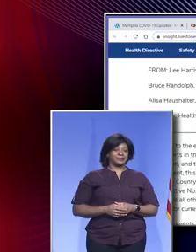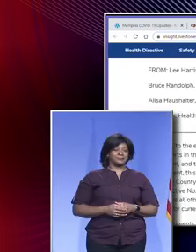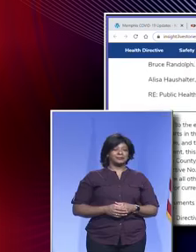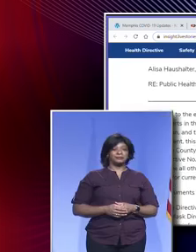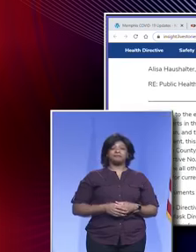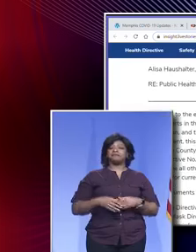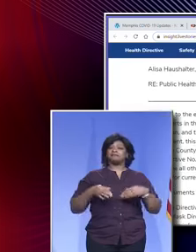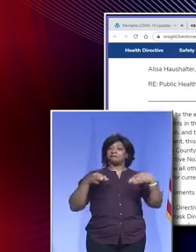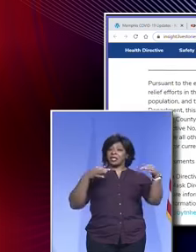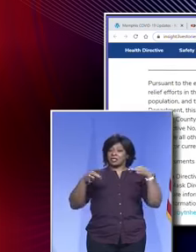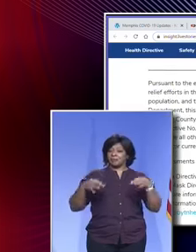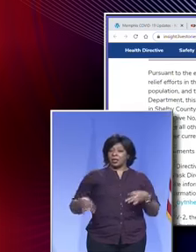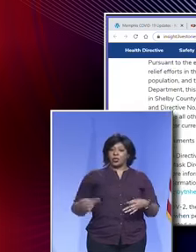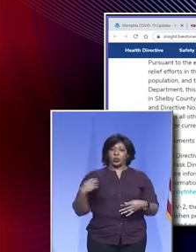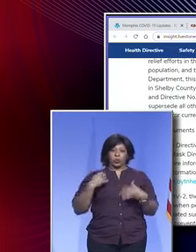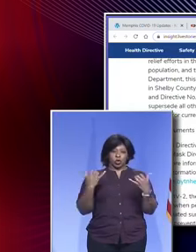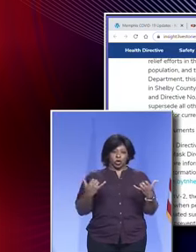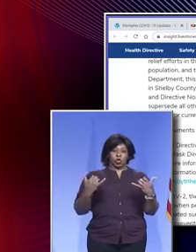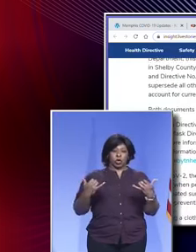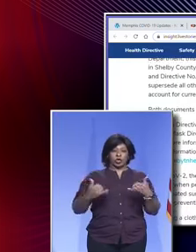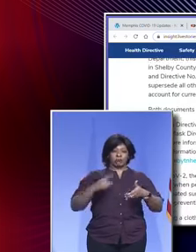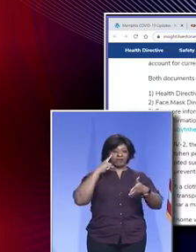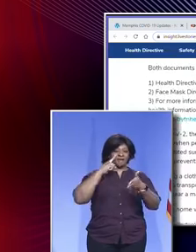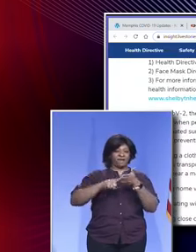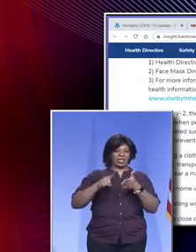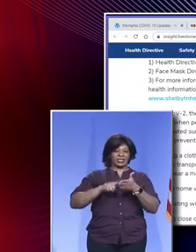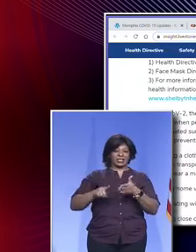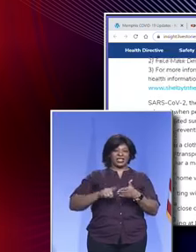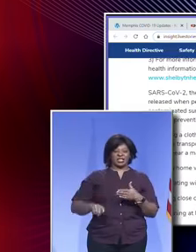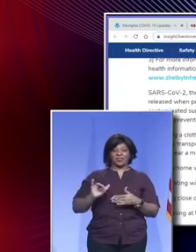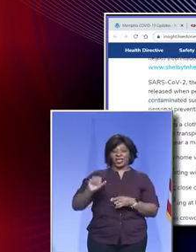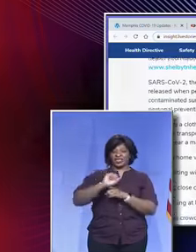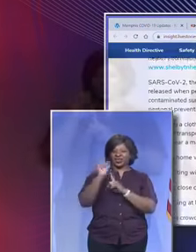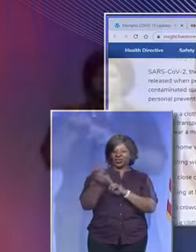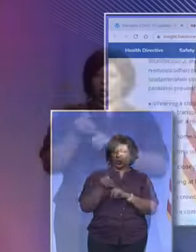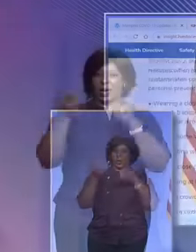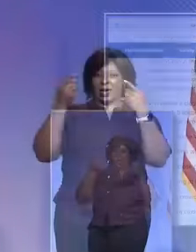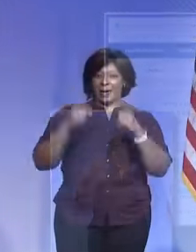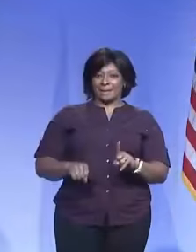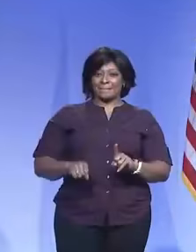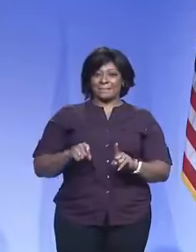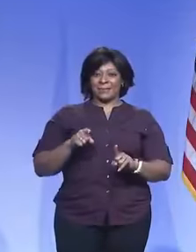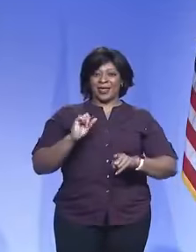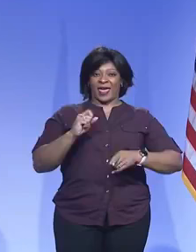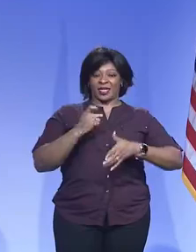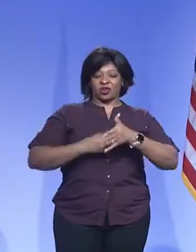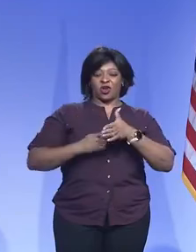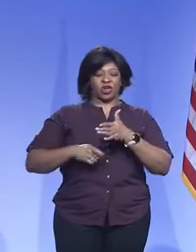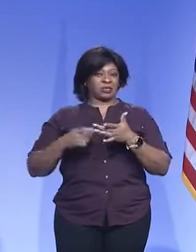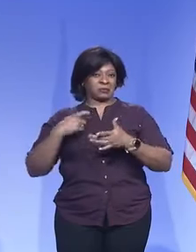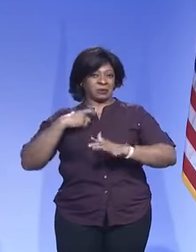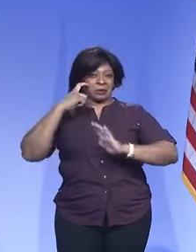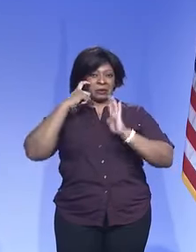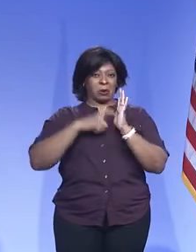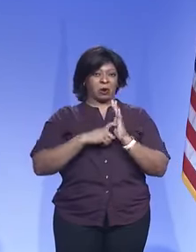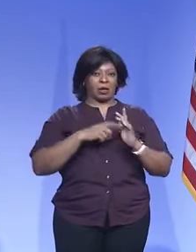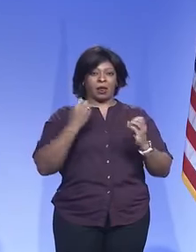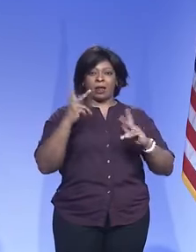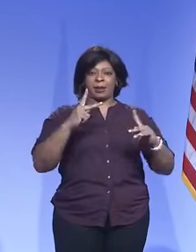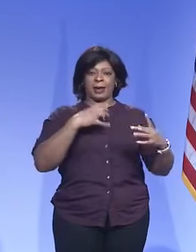tell you that we are currently investigating the situation and allegations that is in